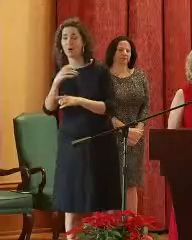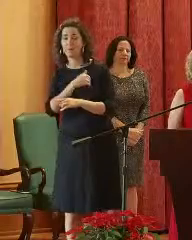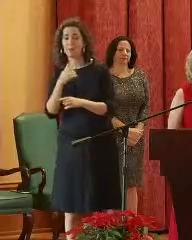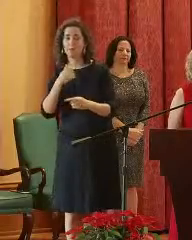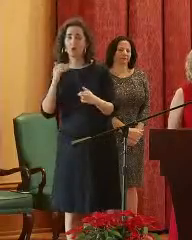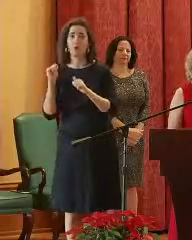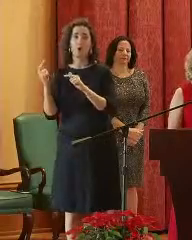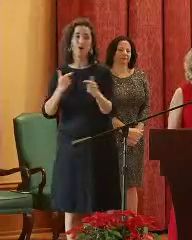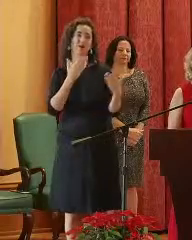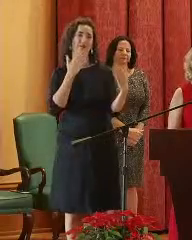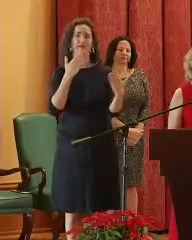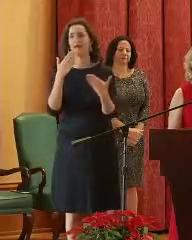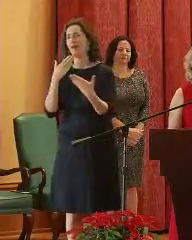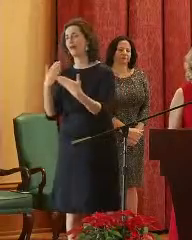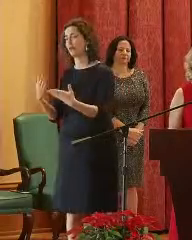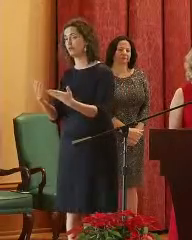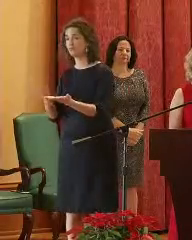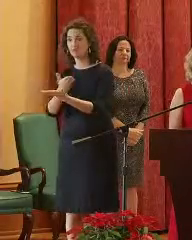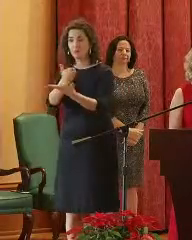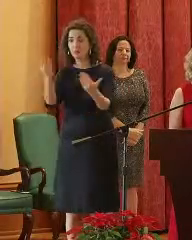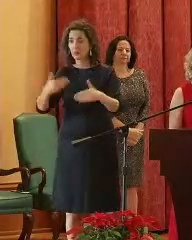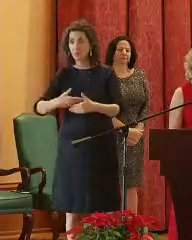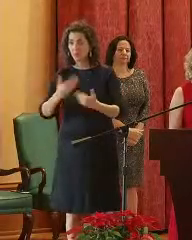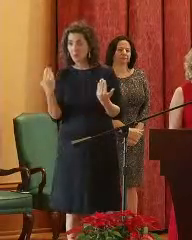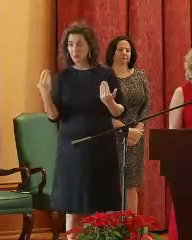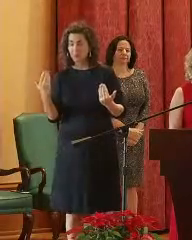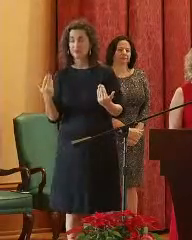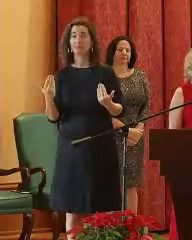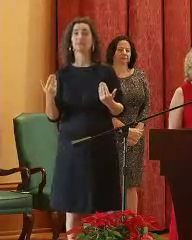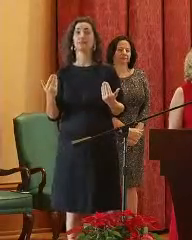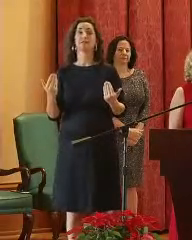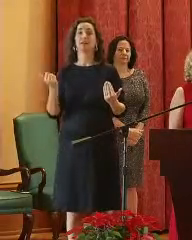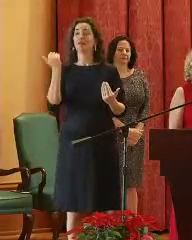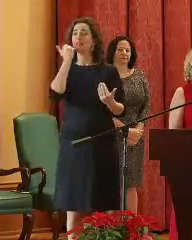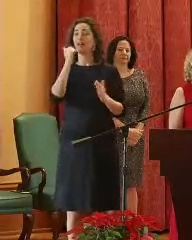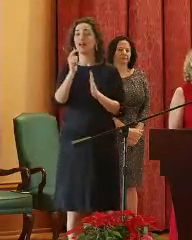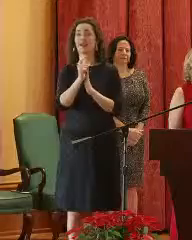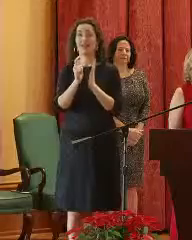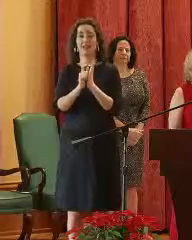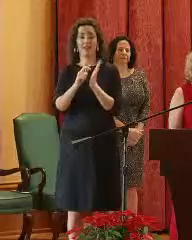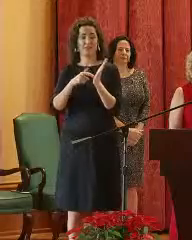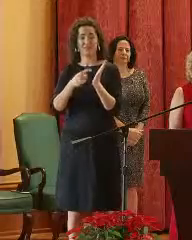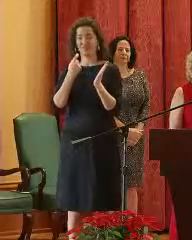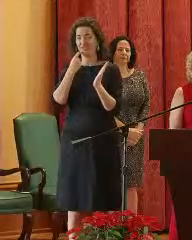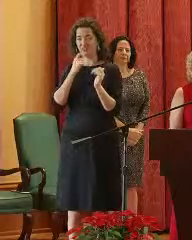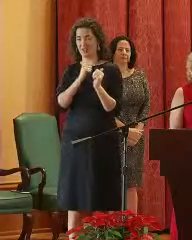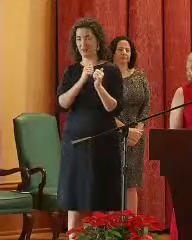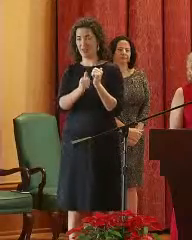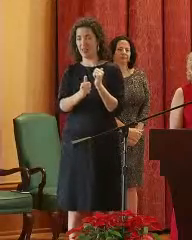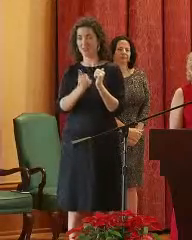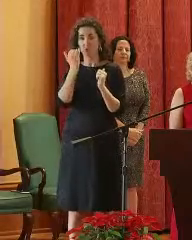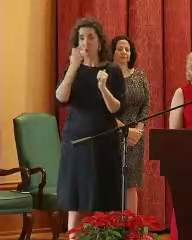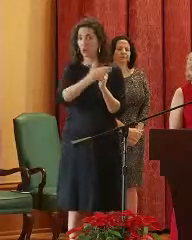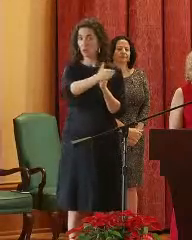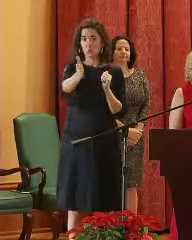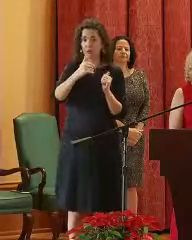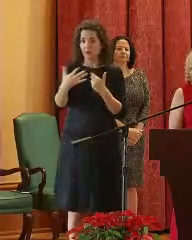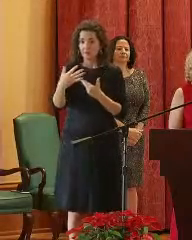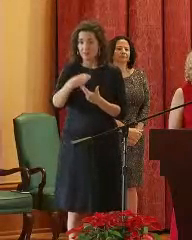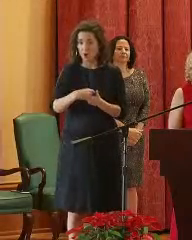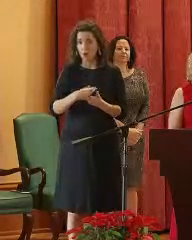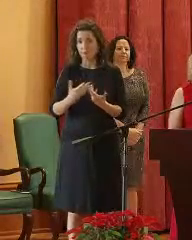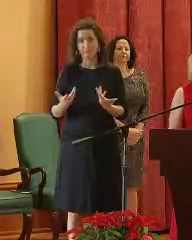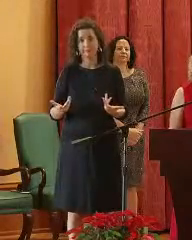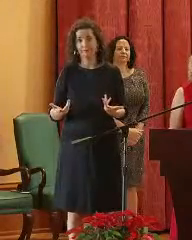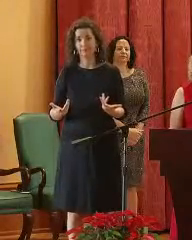members. Without you, the dental legislation that we so successfully passed,